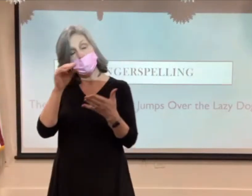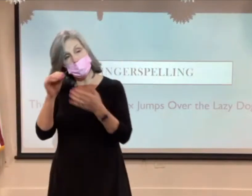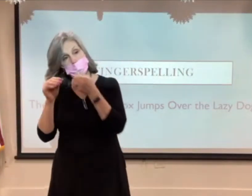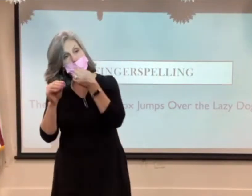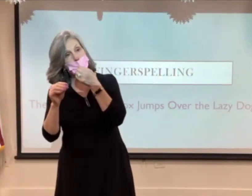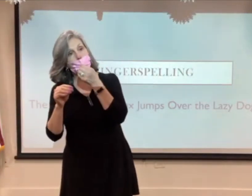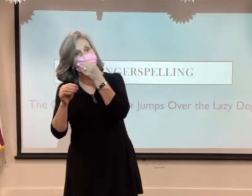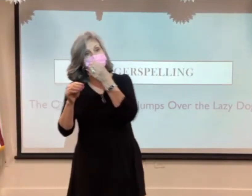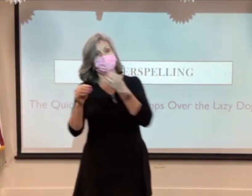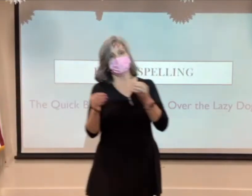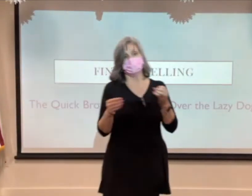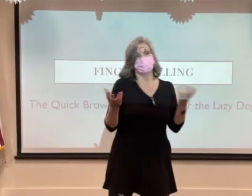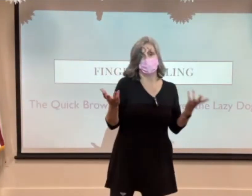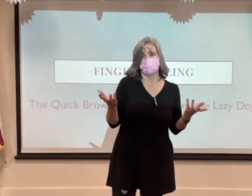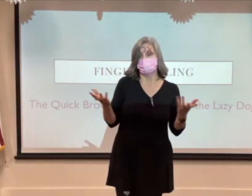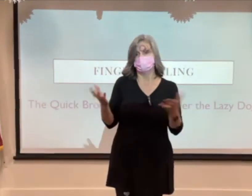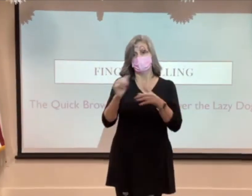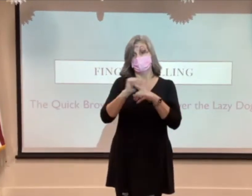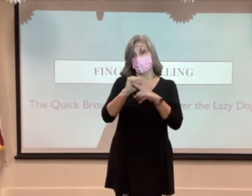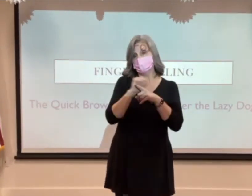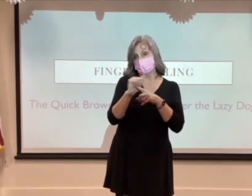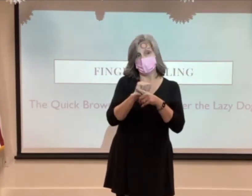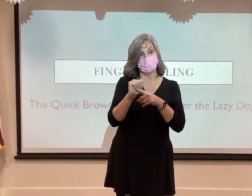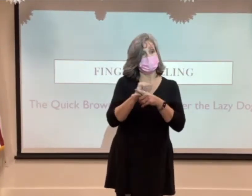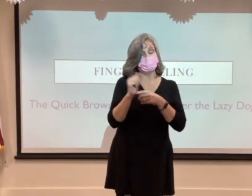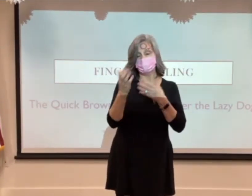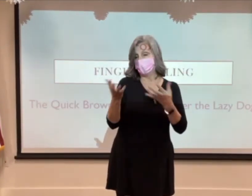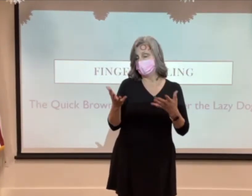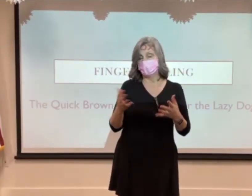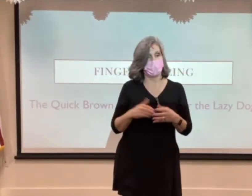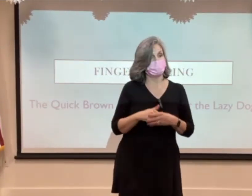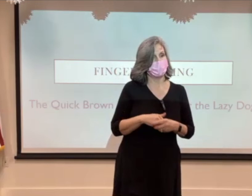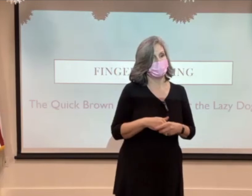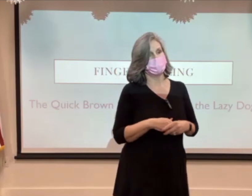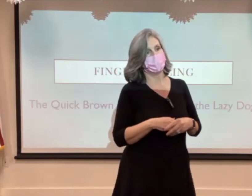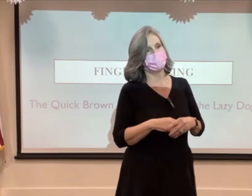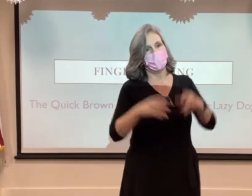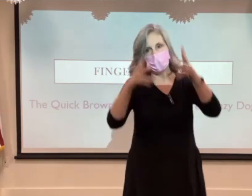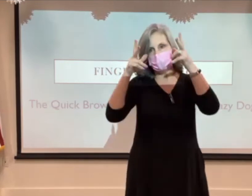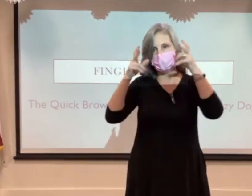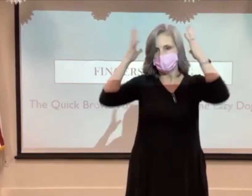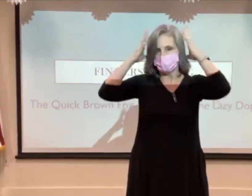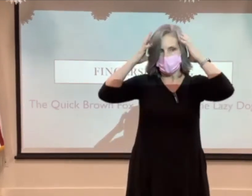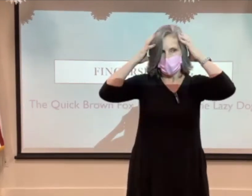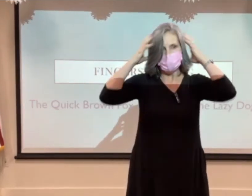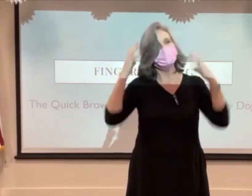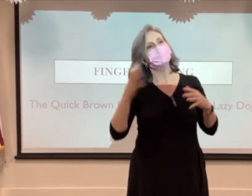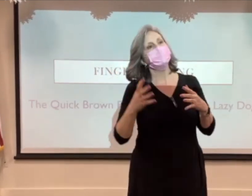learn. Because again, we can practice, I can teach you more vocabulary, but I don't know how much you're going to retain. So